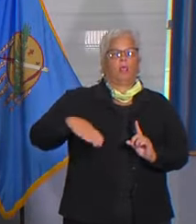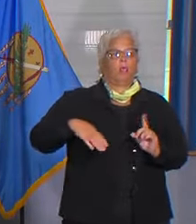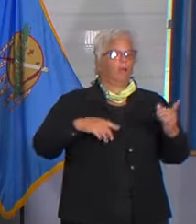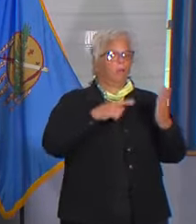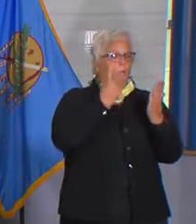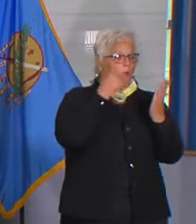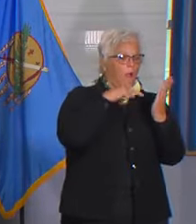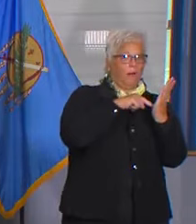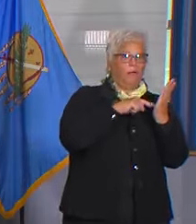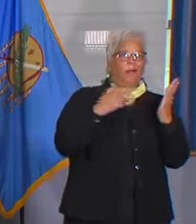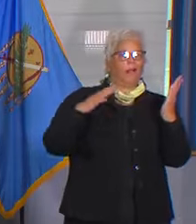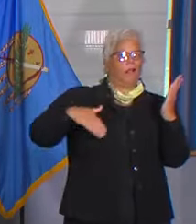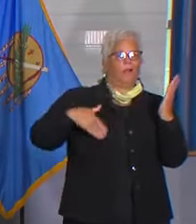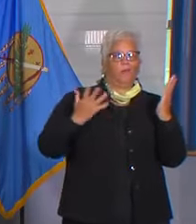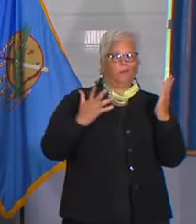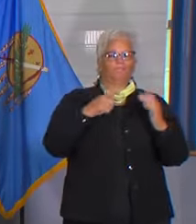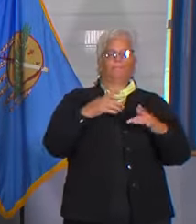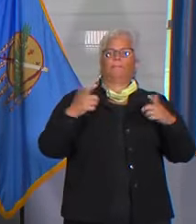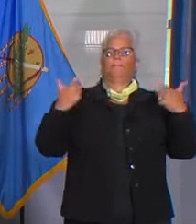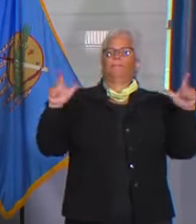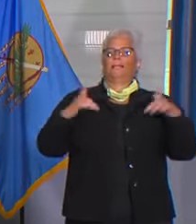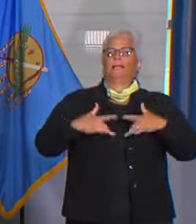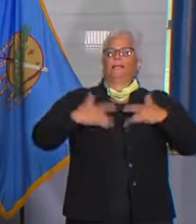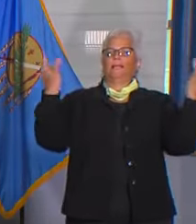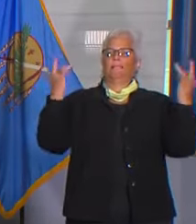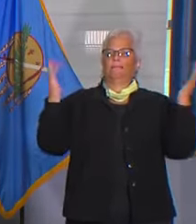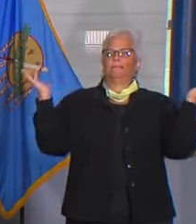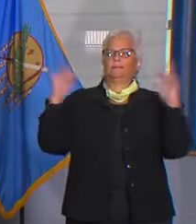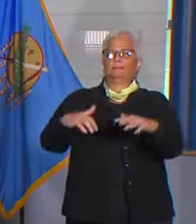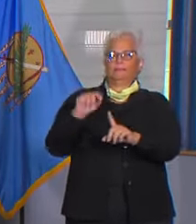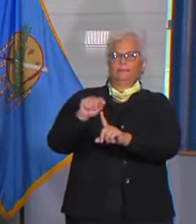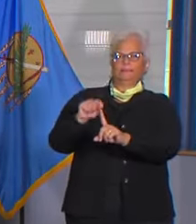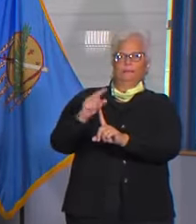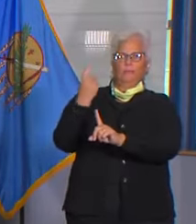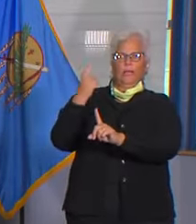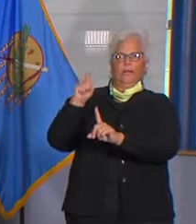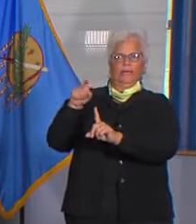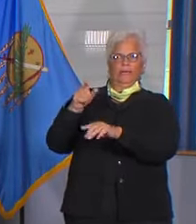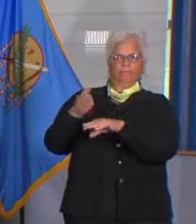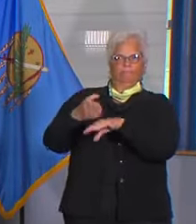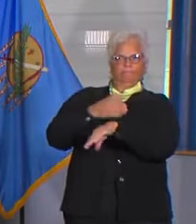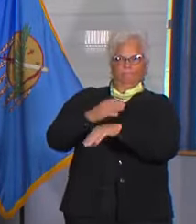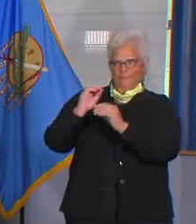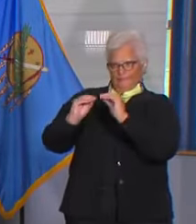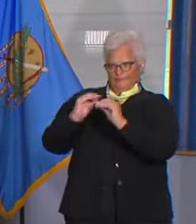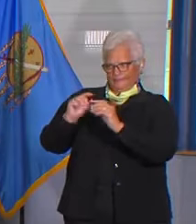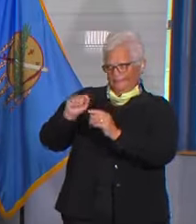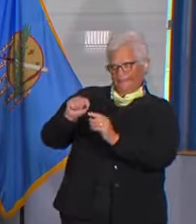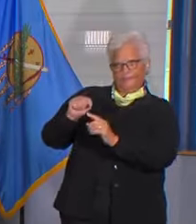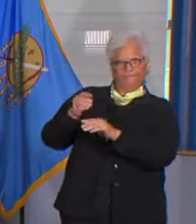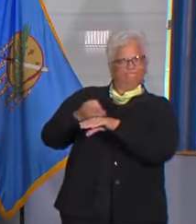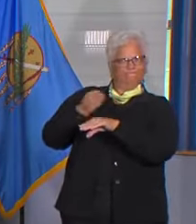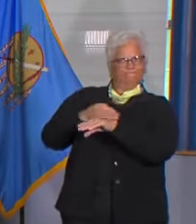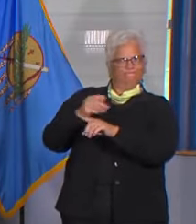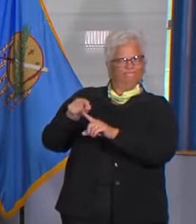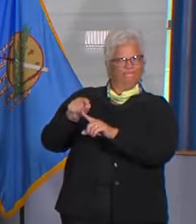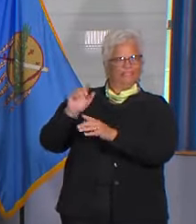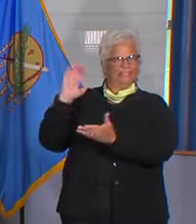And again, as you just heard Dr. Dart say, he doesn't believe, based on the data on the ground here, that that is needed.